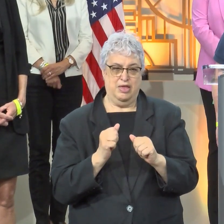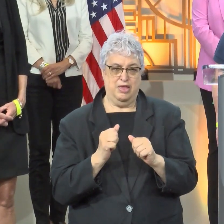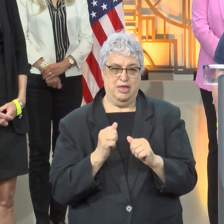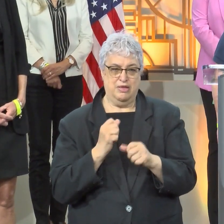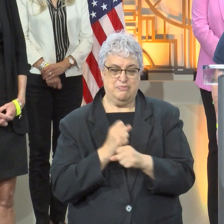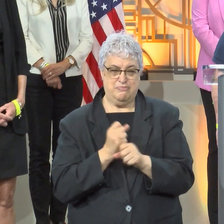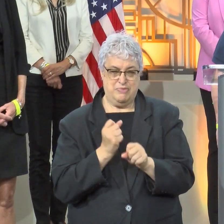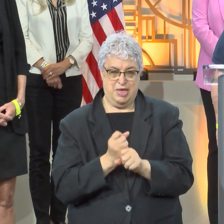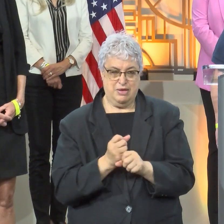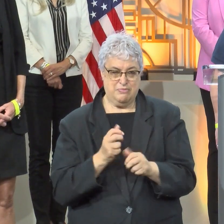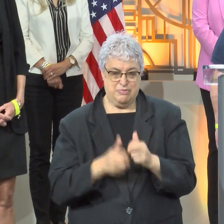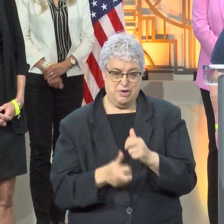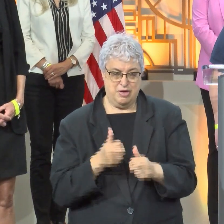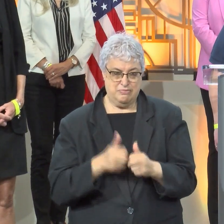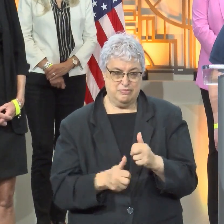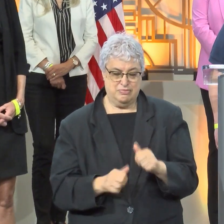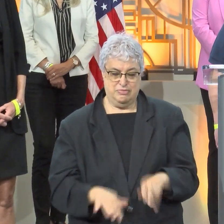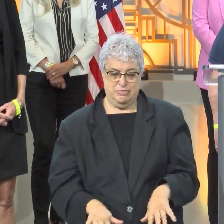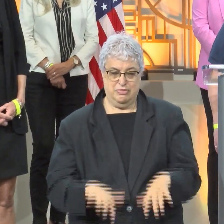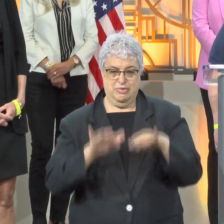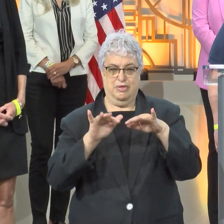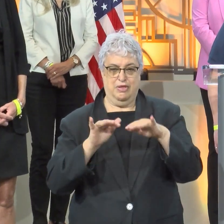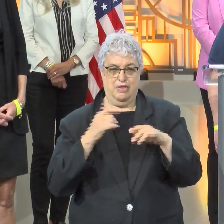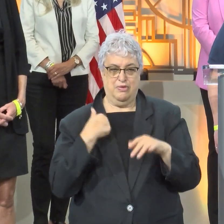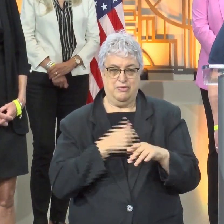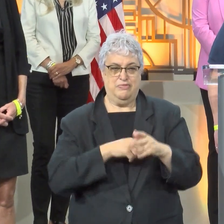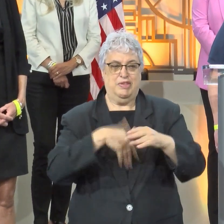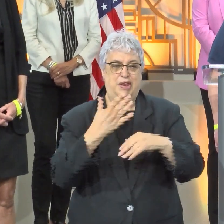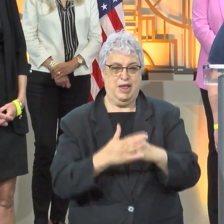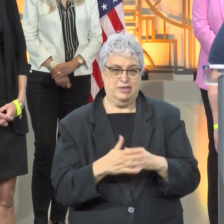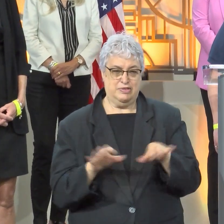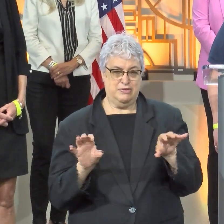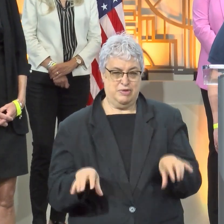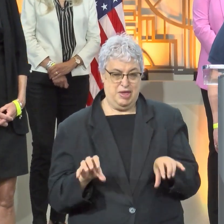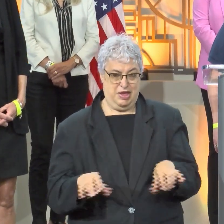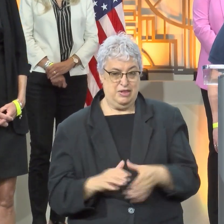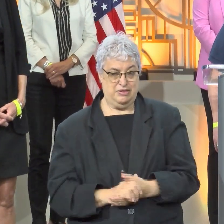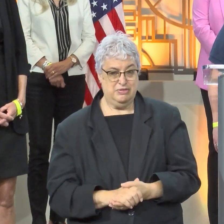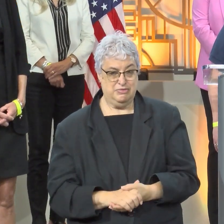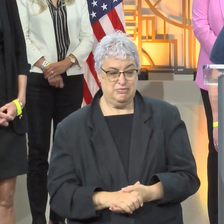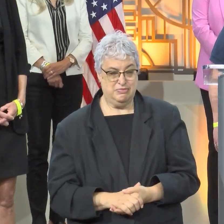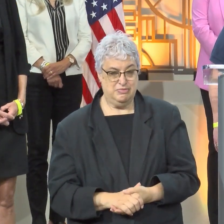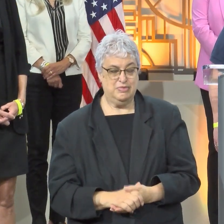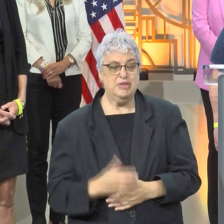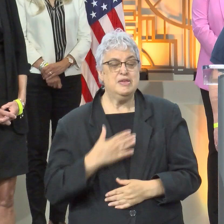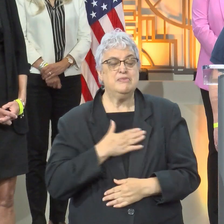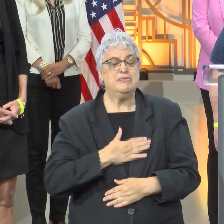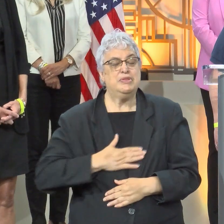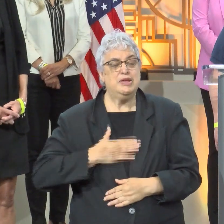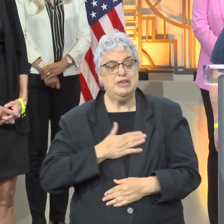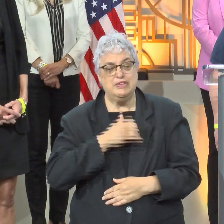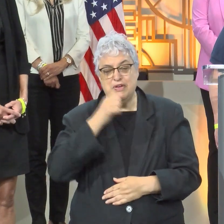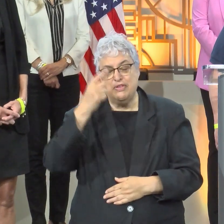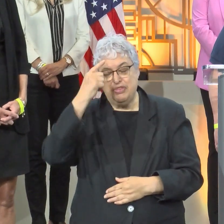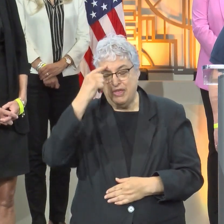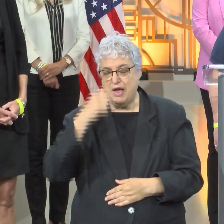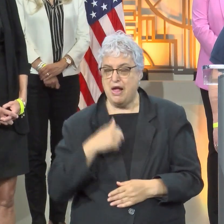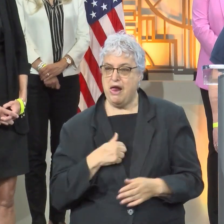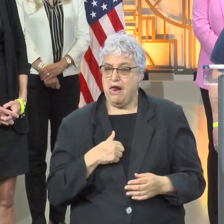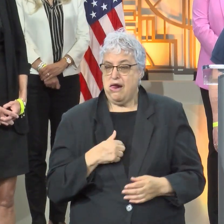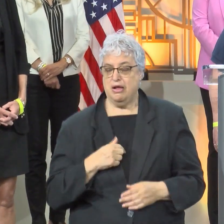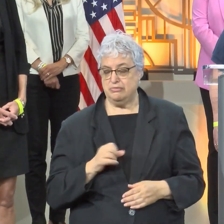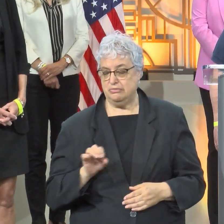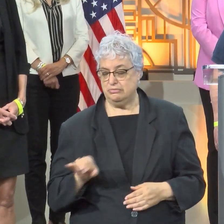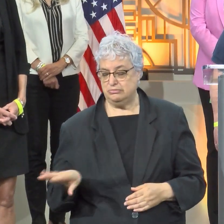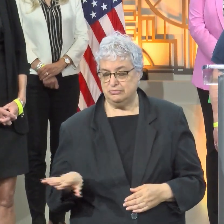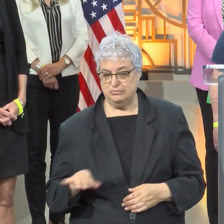They can actually contribute to flooding when we have the next rainstorm. And so we ask that you think beyond the initial impact of